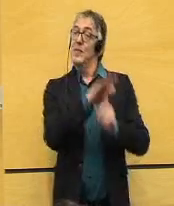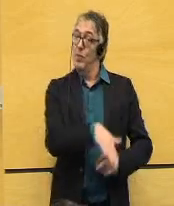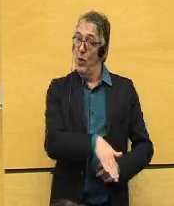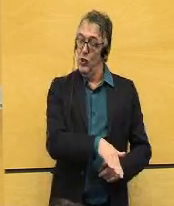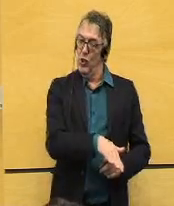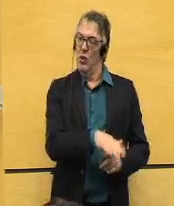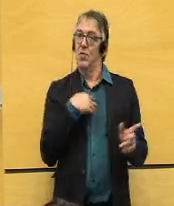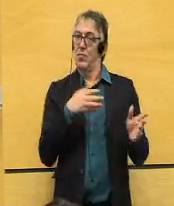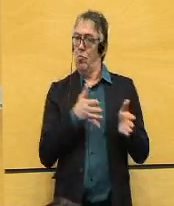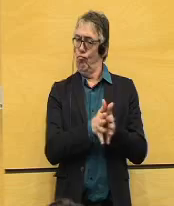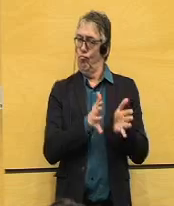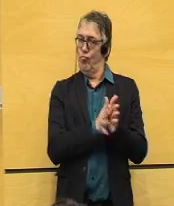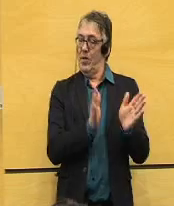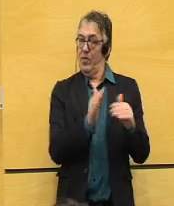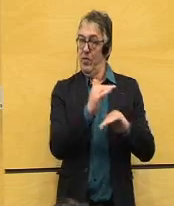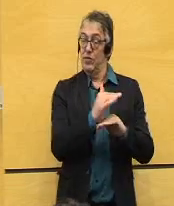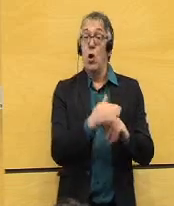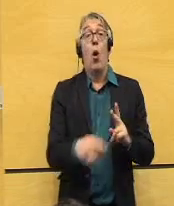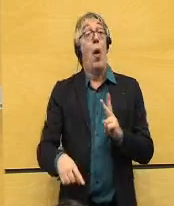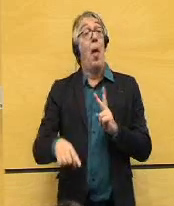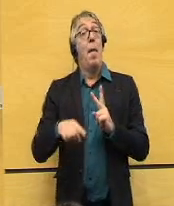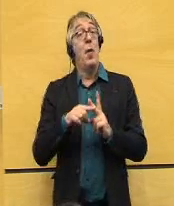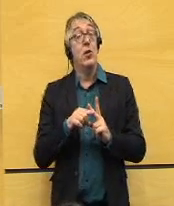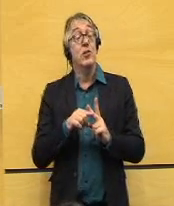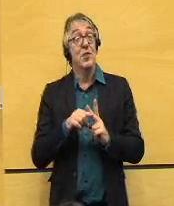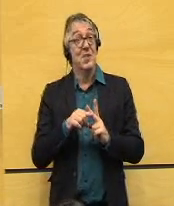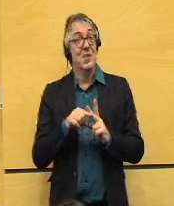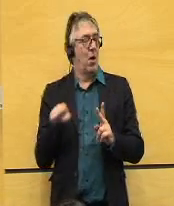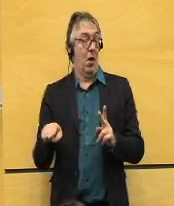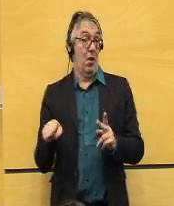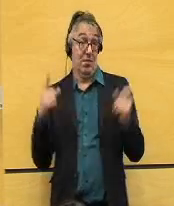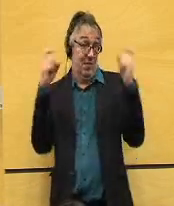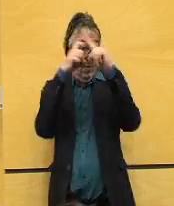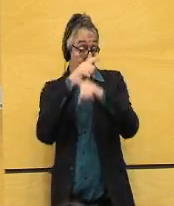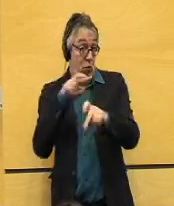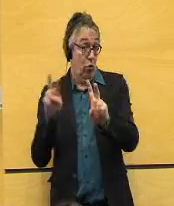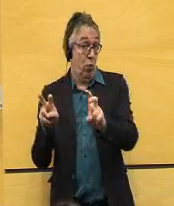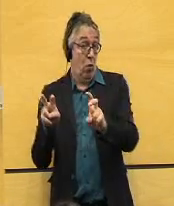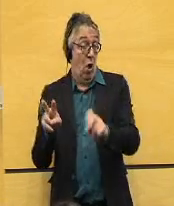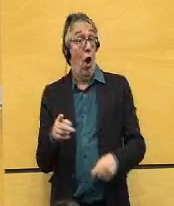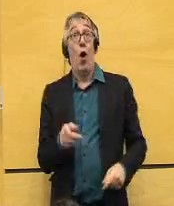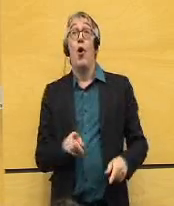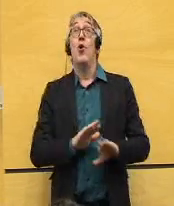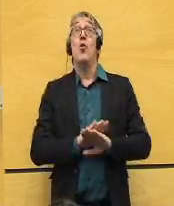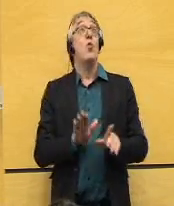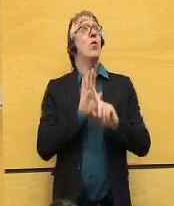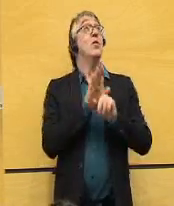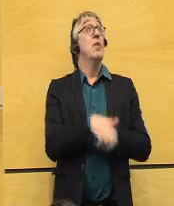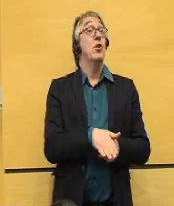the intriguing and difficult area of whether there can be an exception or not to that principle.